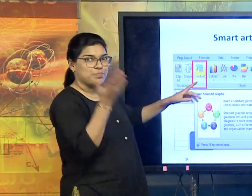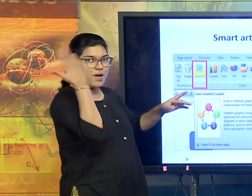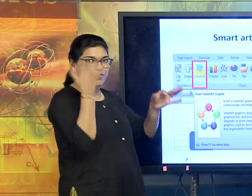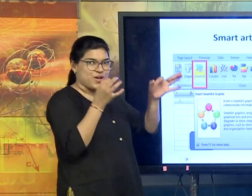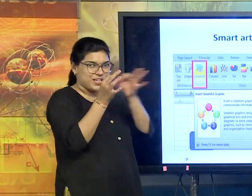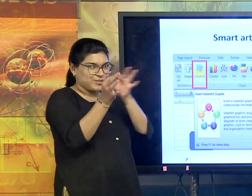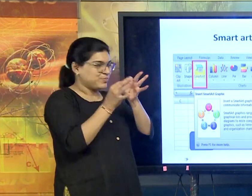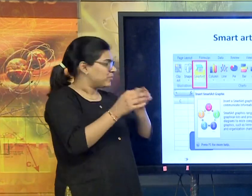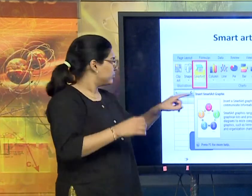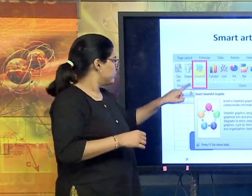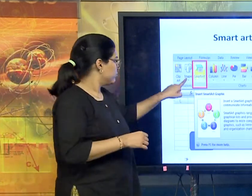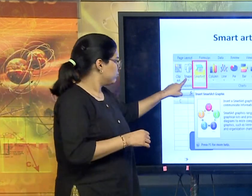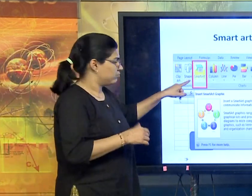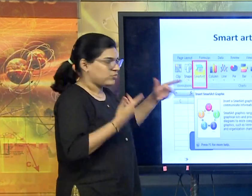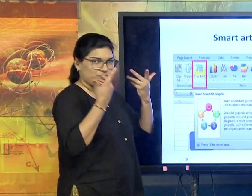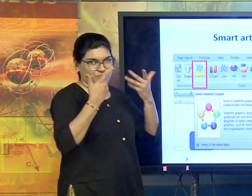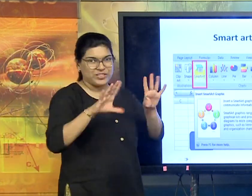in the smart art.